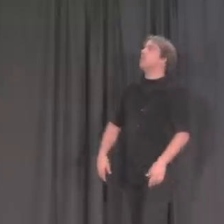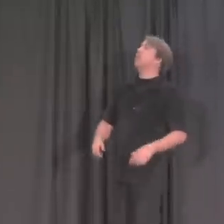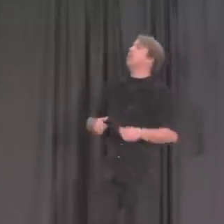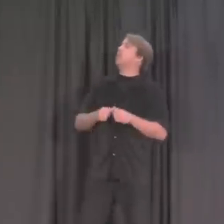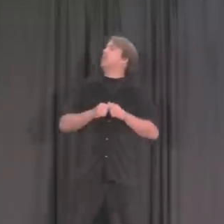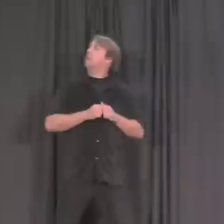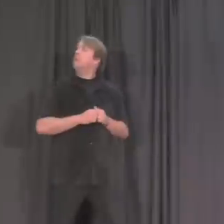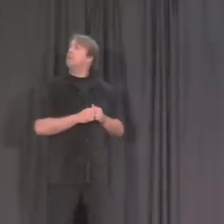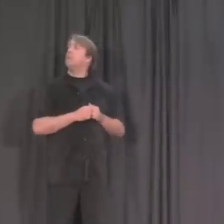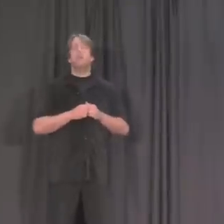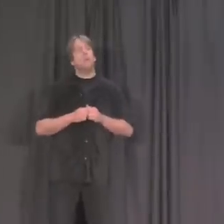won't go to hell.